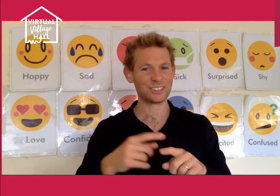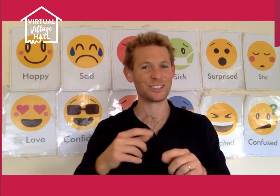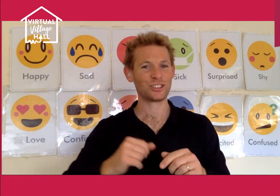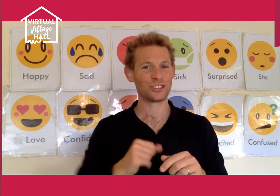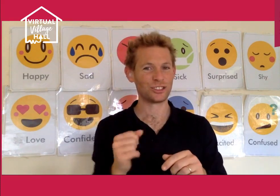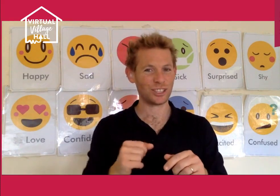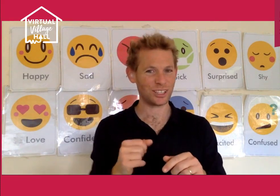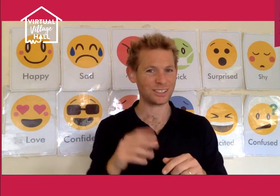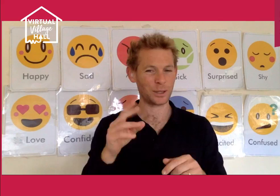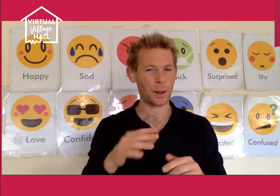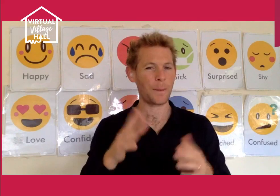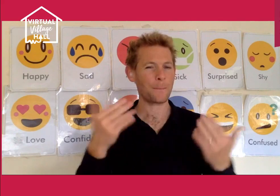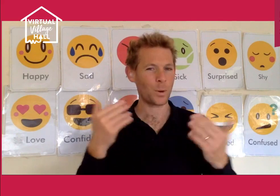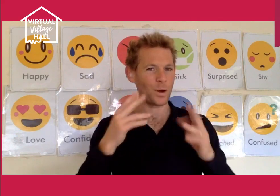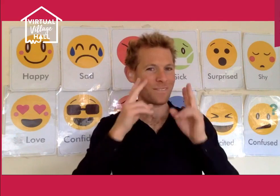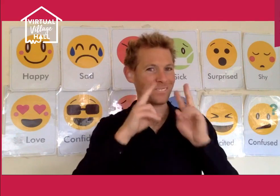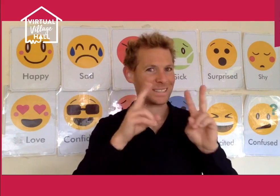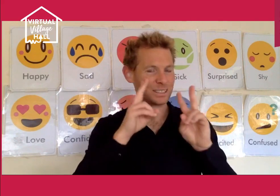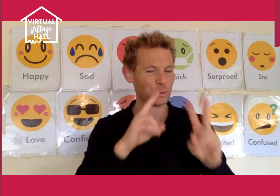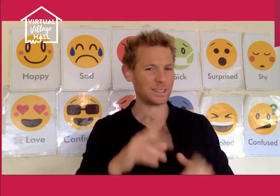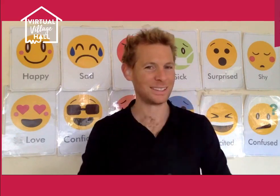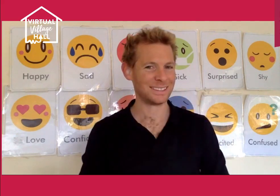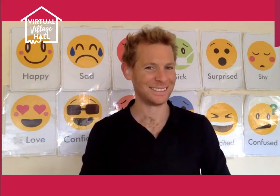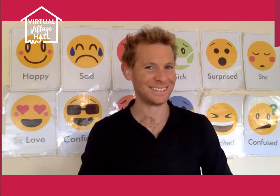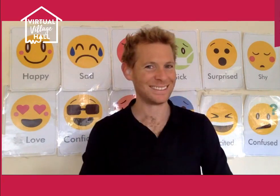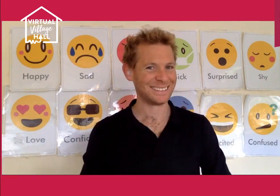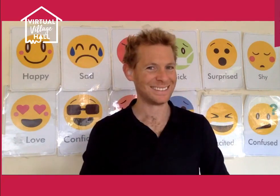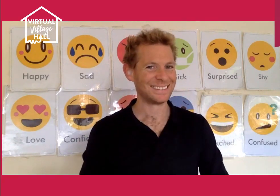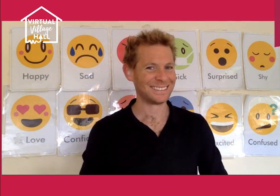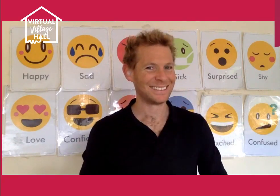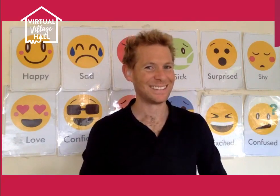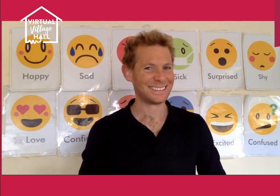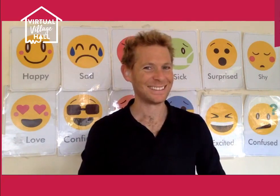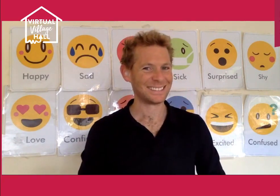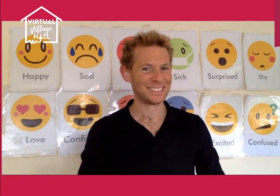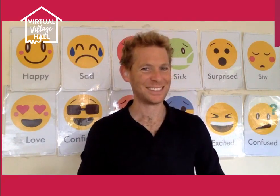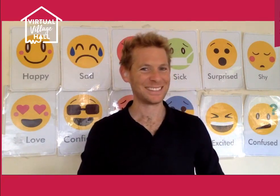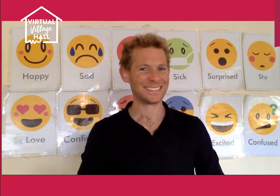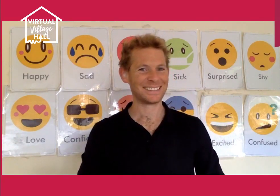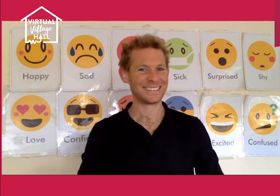In England, in Scotland and in Wales, it's much more visual.